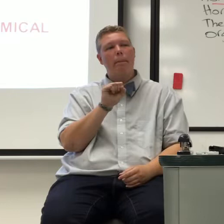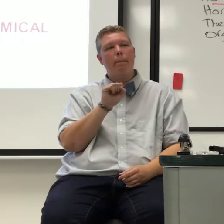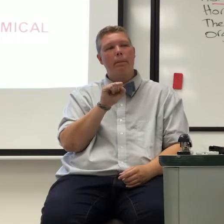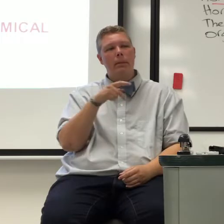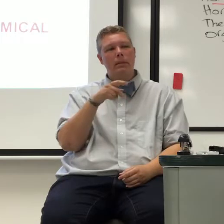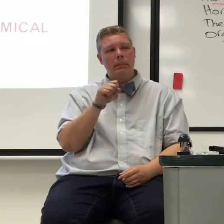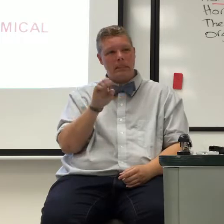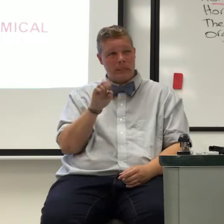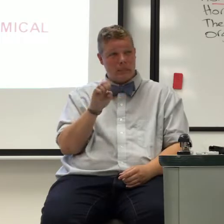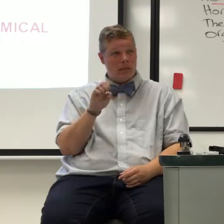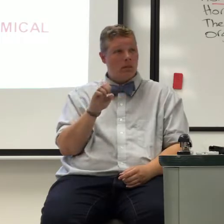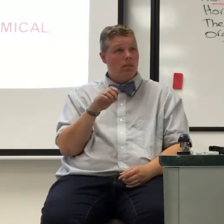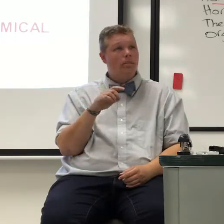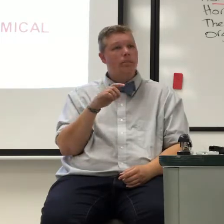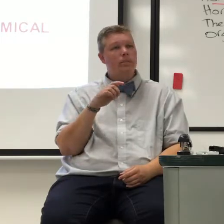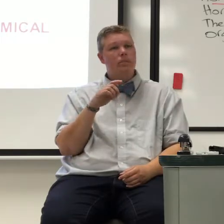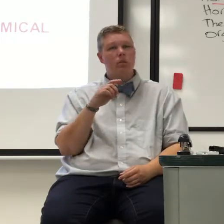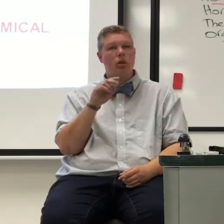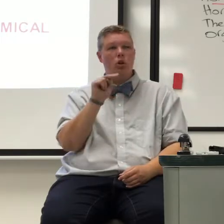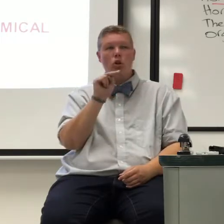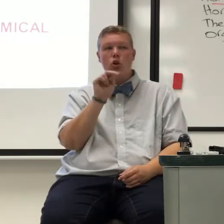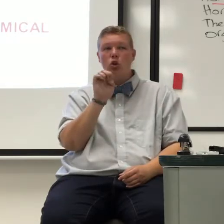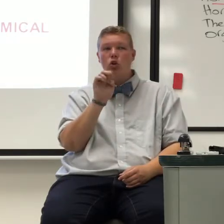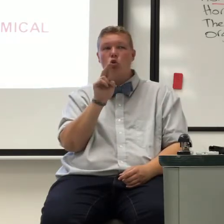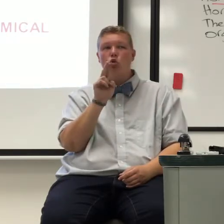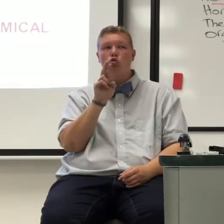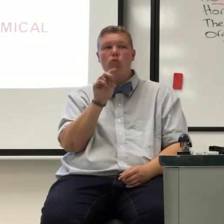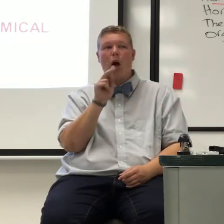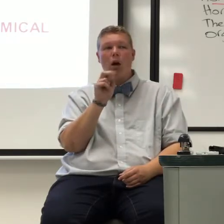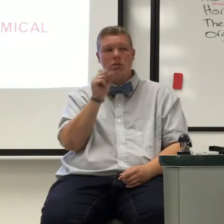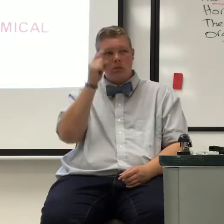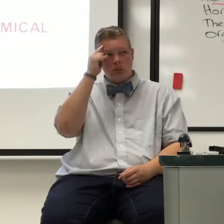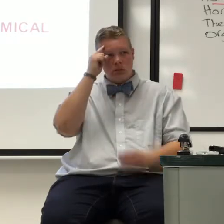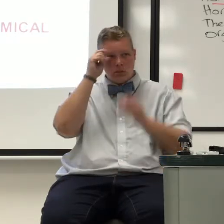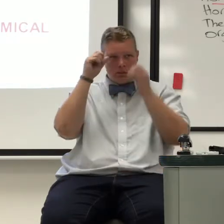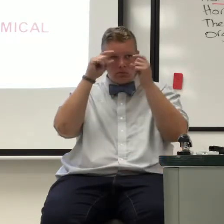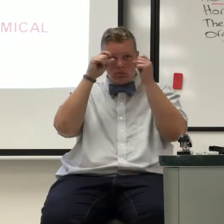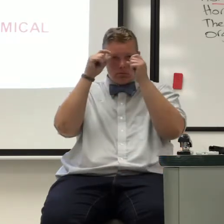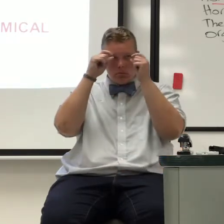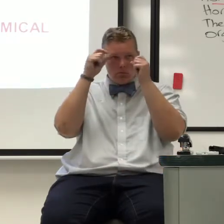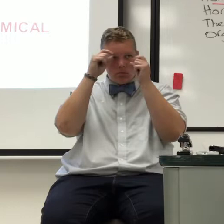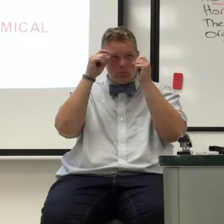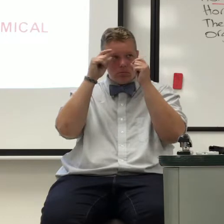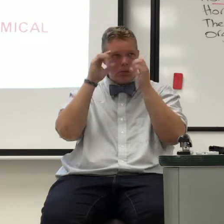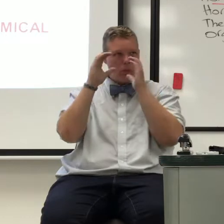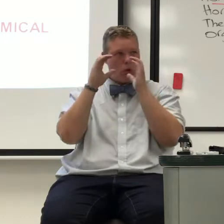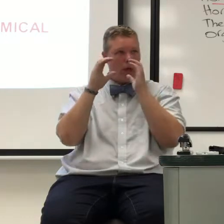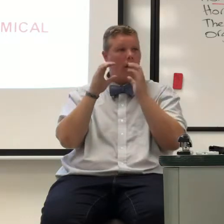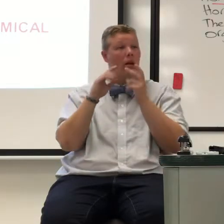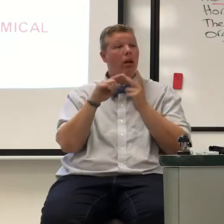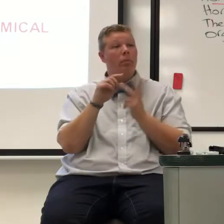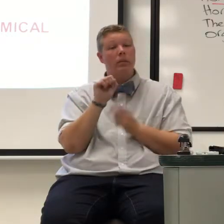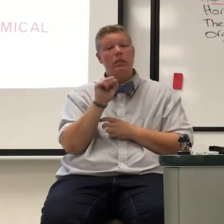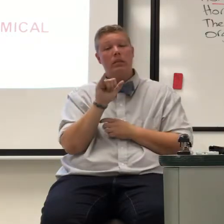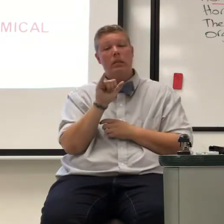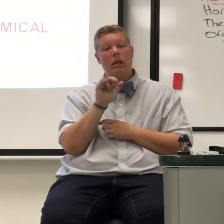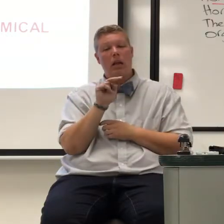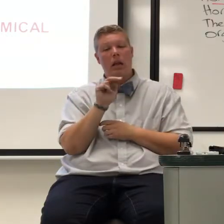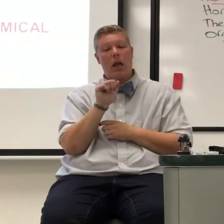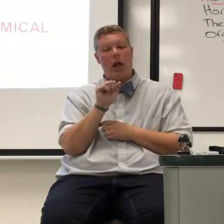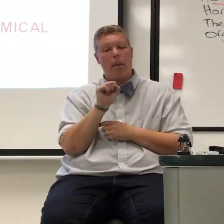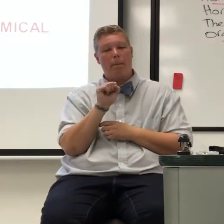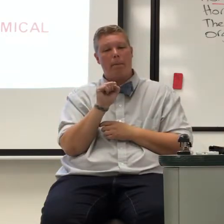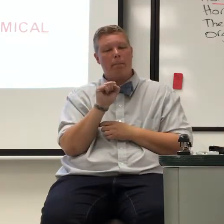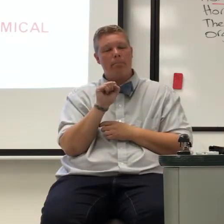example. Neurons, action potential, communicating with other neurons. The synapse is a very small